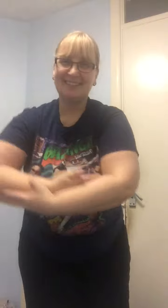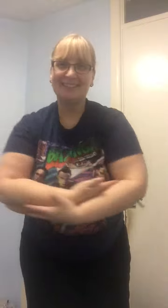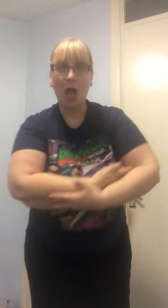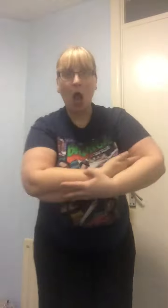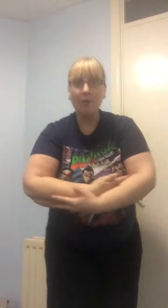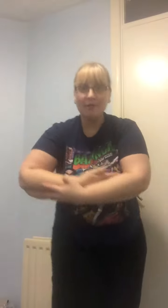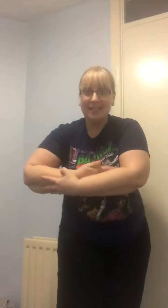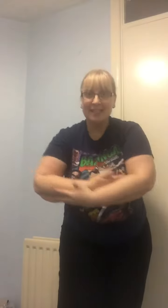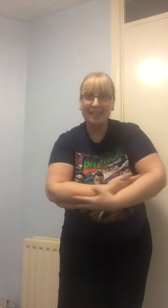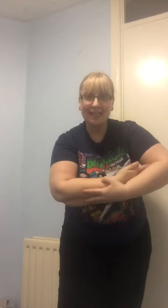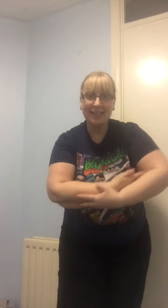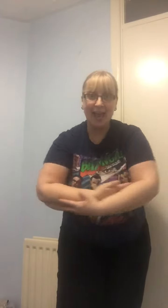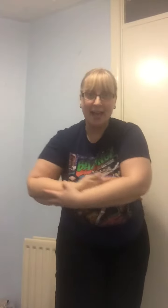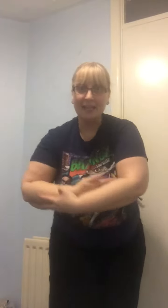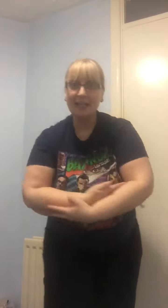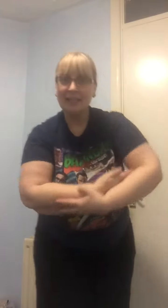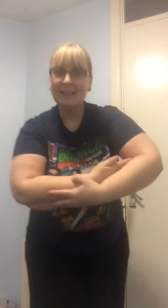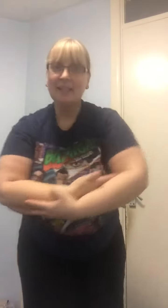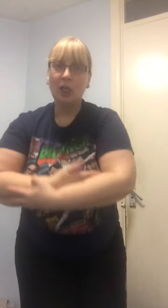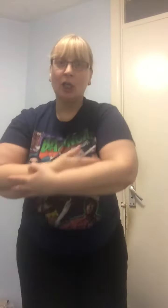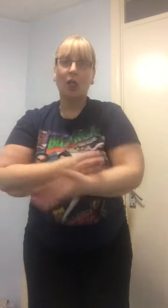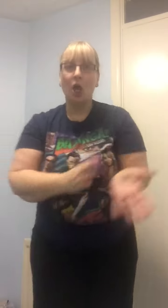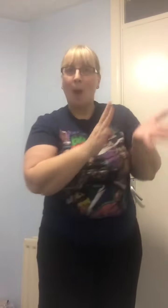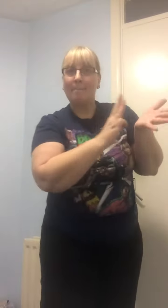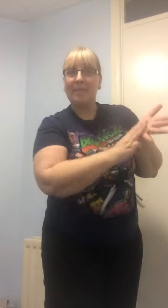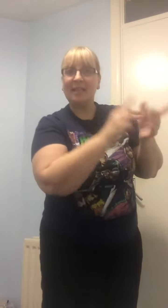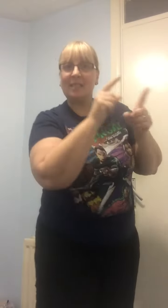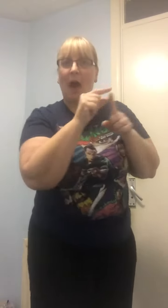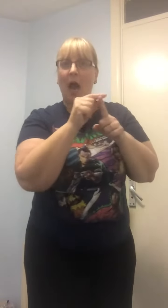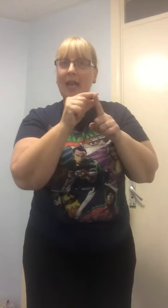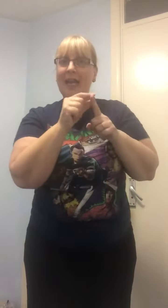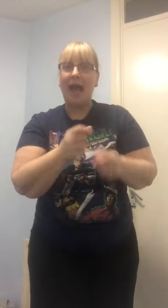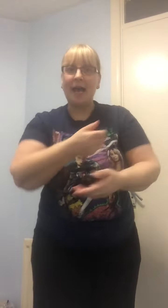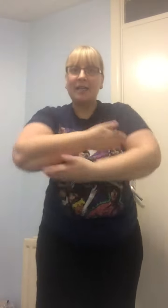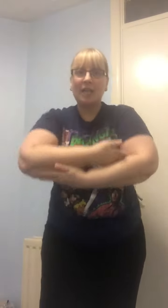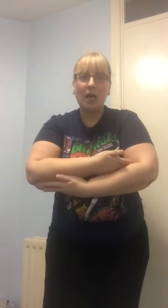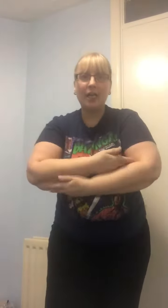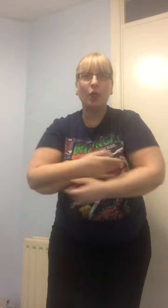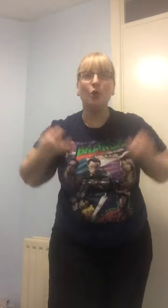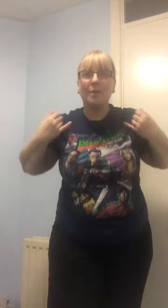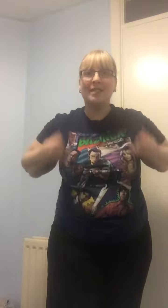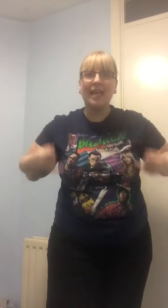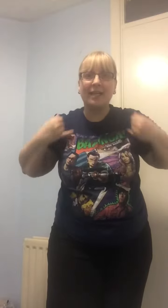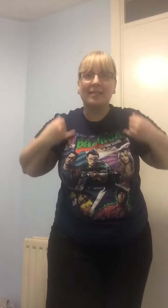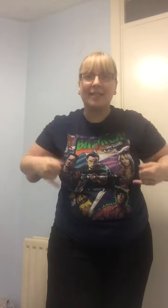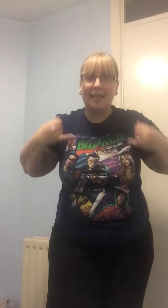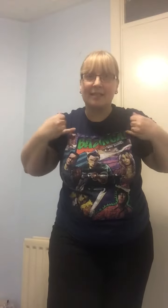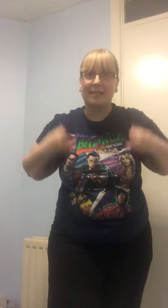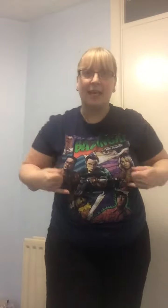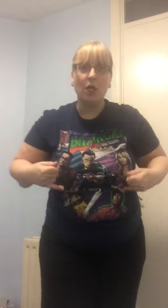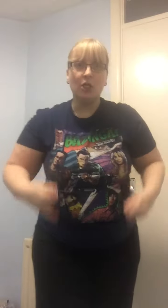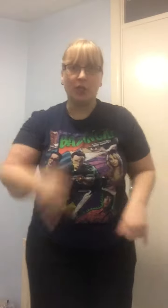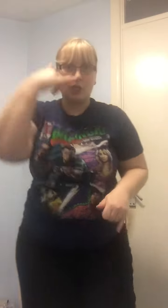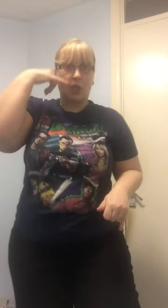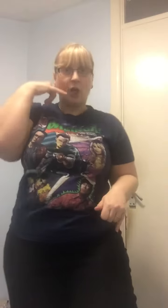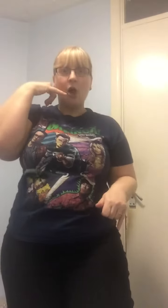I'm ready to sing again. Miss Polly had a dolly who was sick, sick, sick, so she called